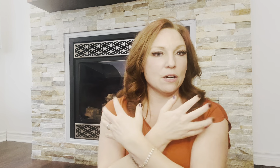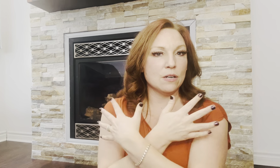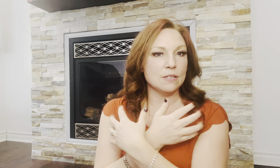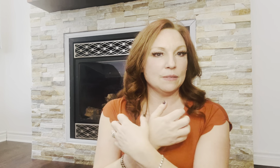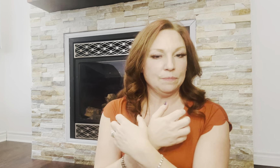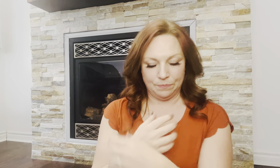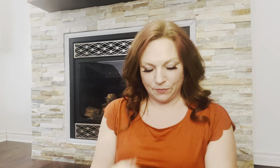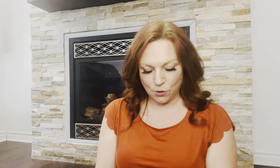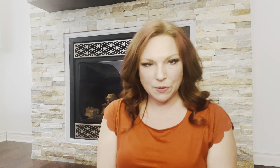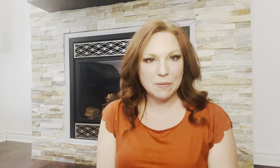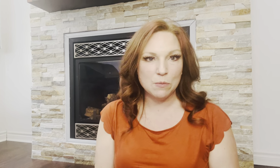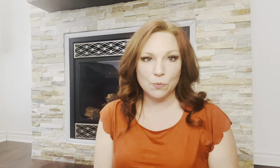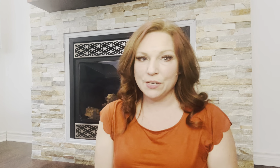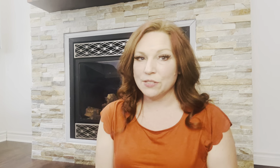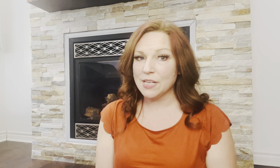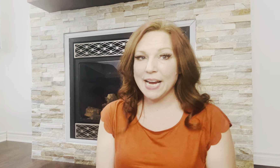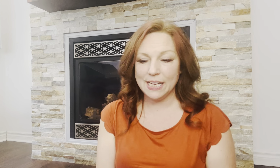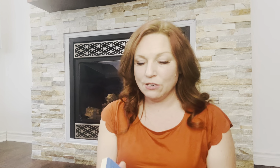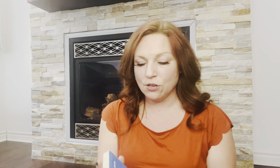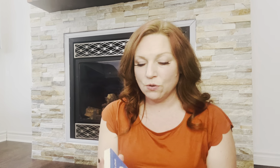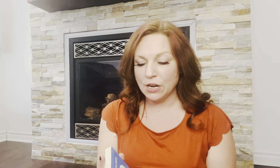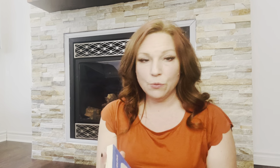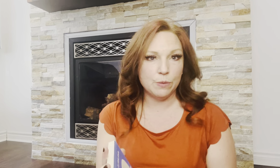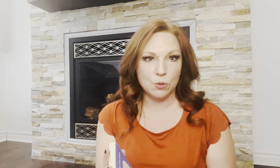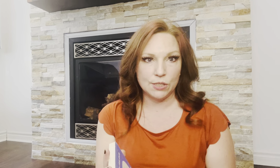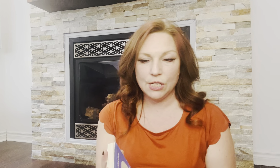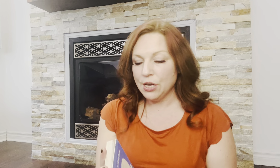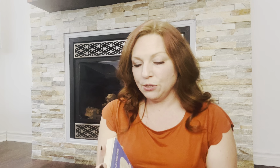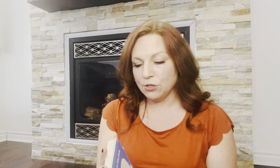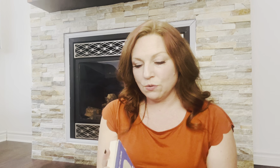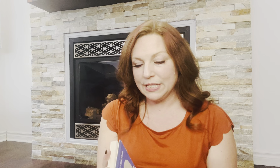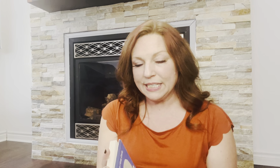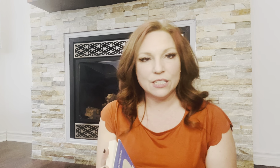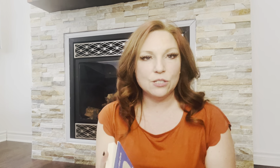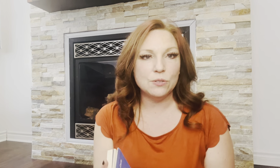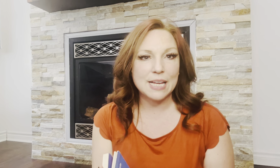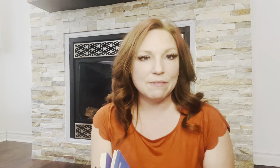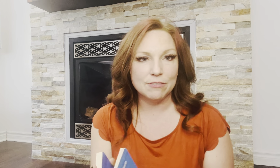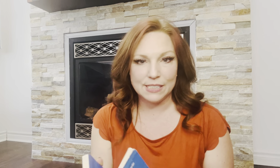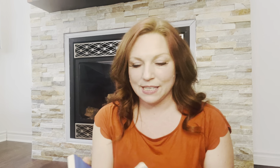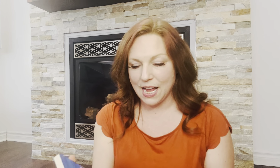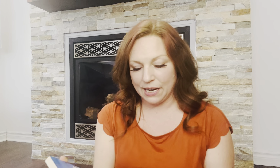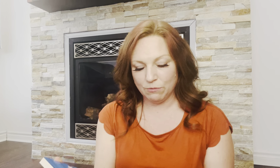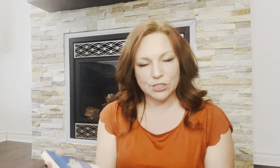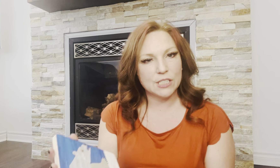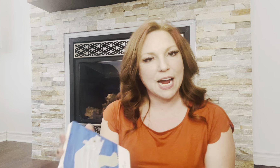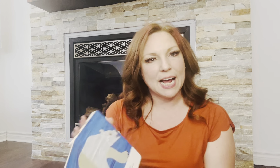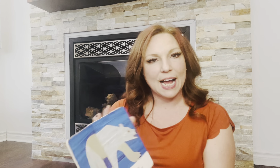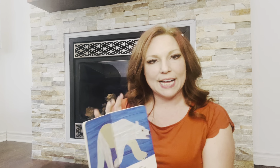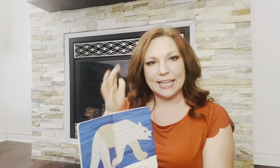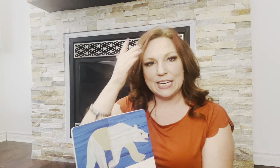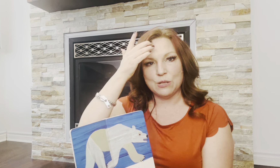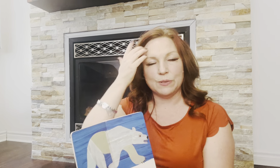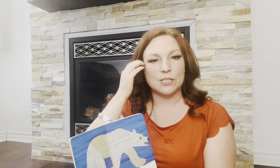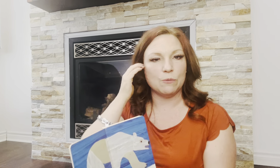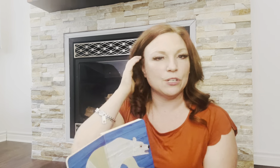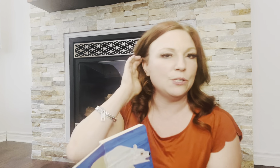bear. So remember, when you're signing, with books, you don't need to use every sign. We're just kind of highlighting the ones that we're